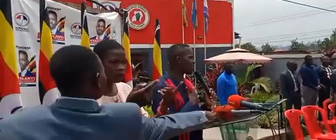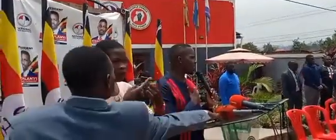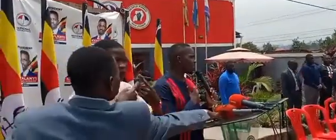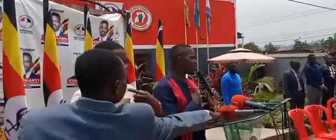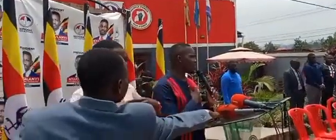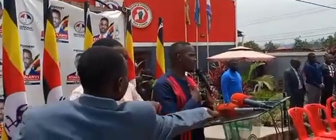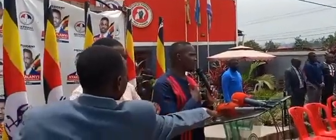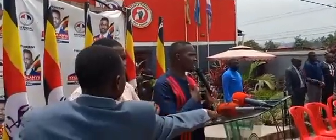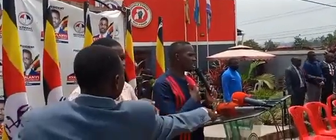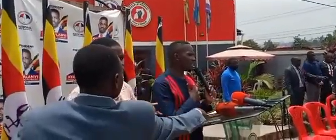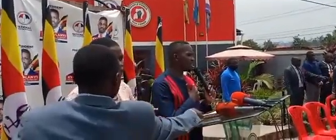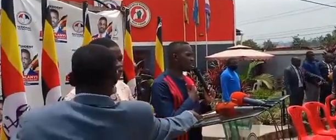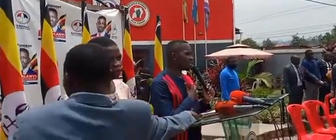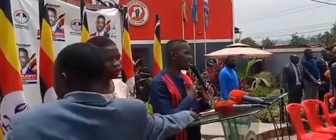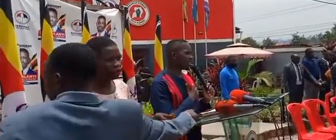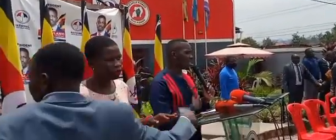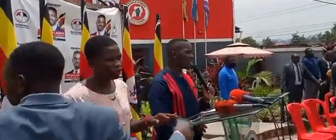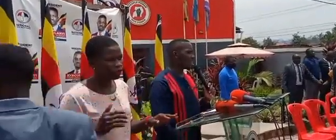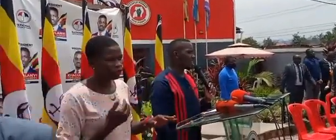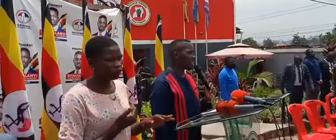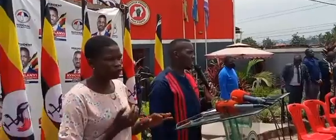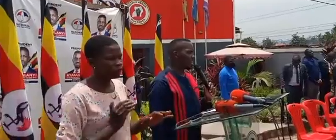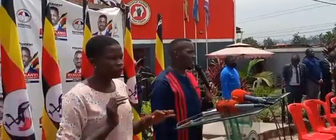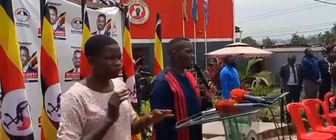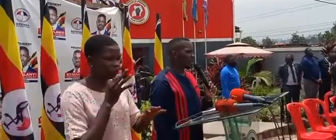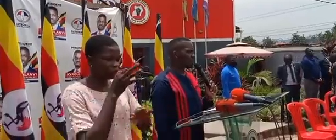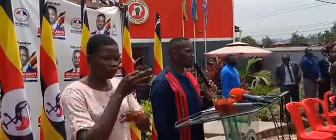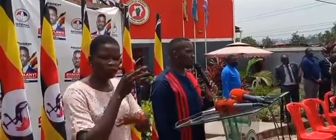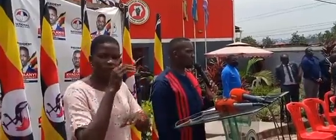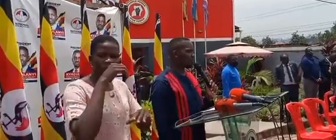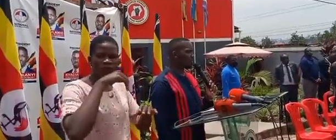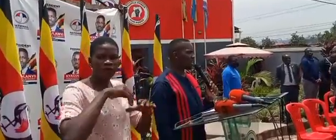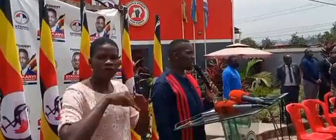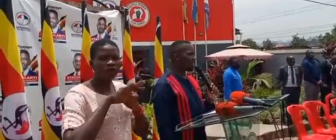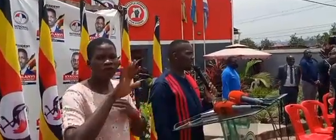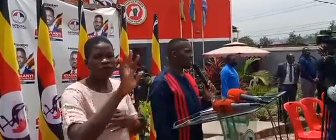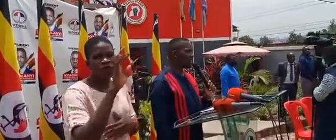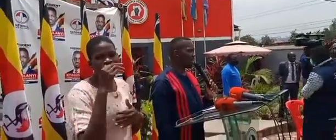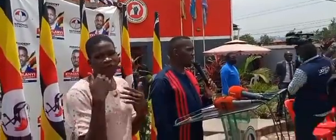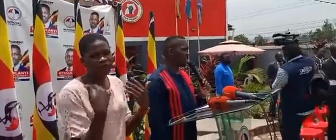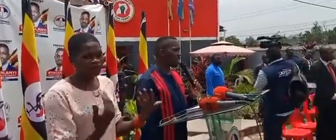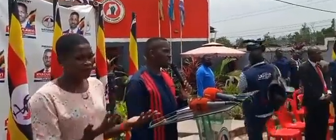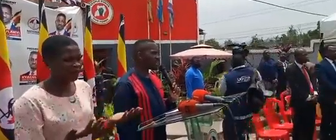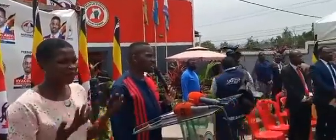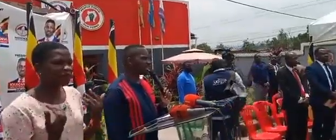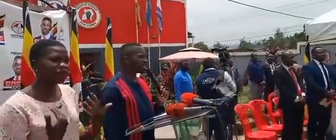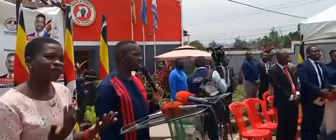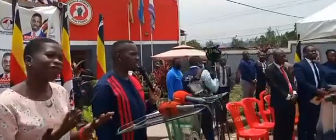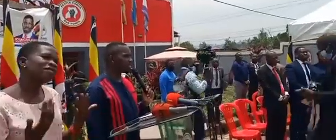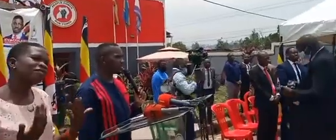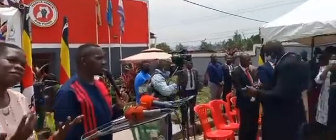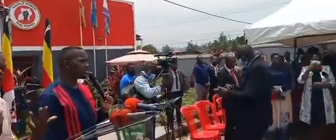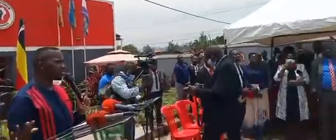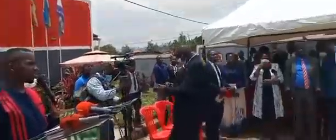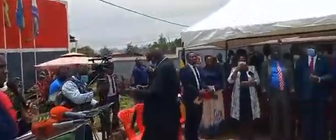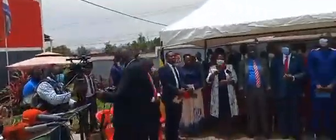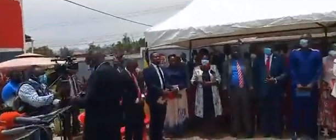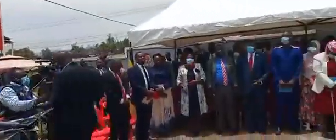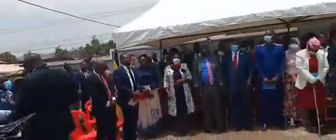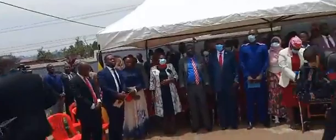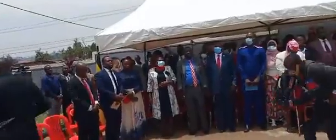uphold thee. We live our future in thy